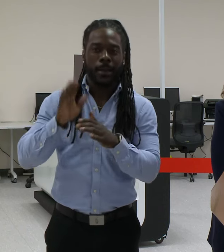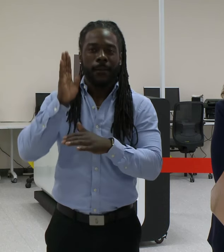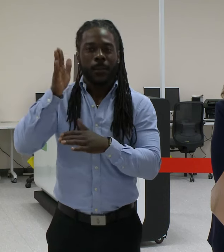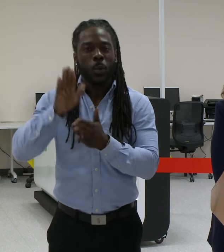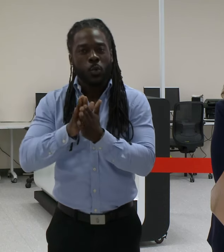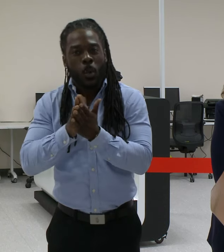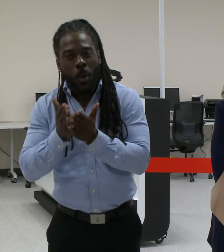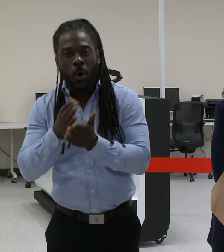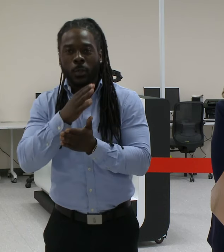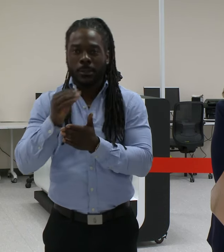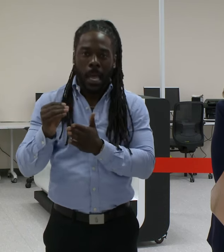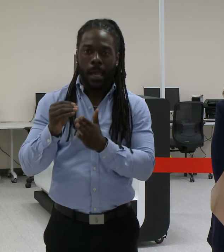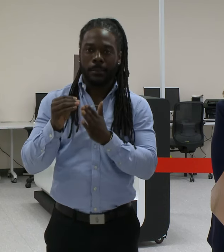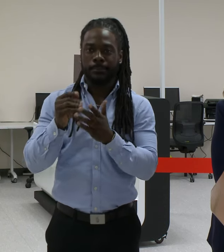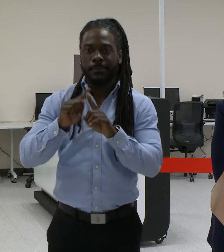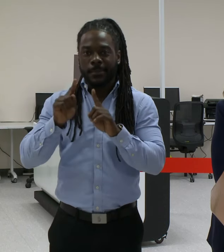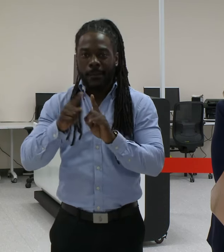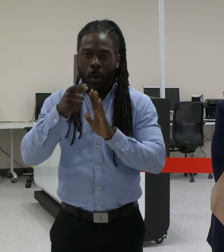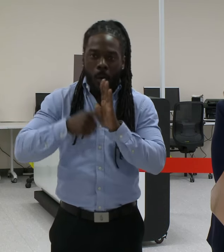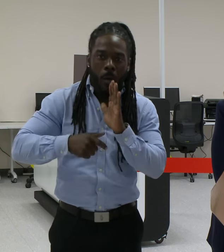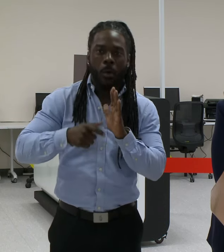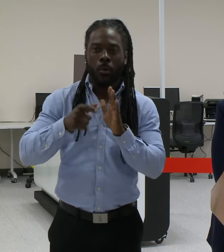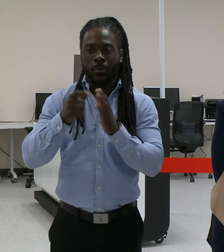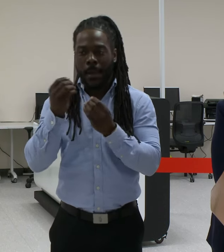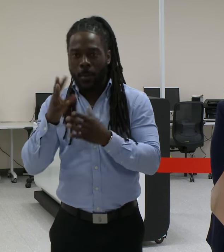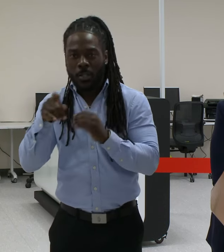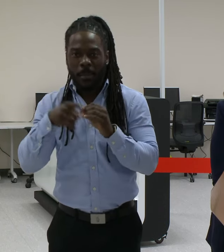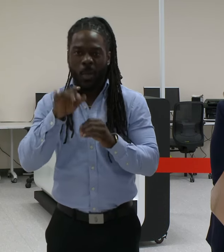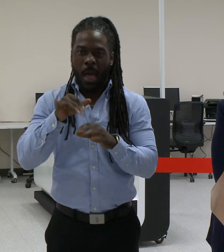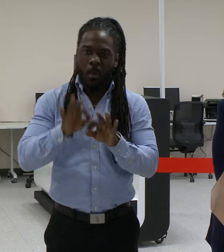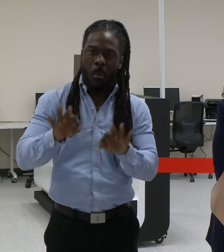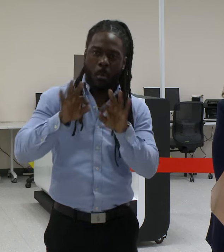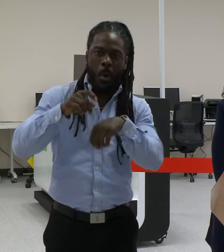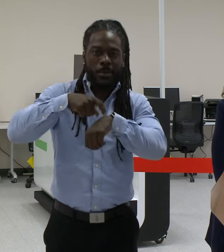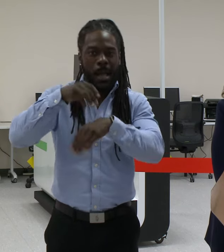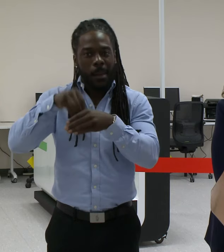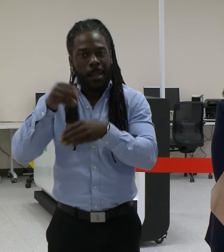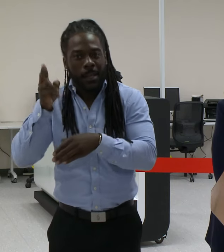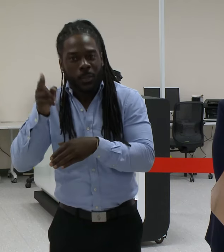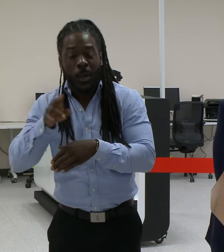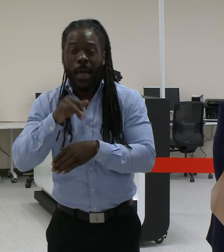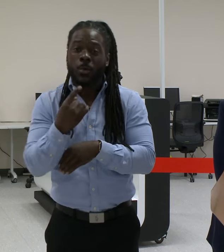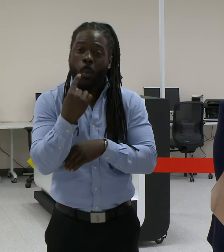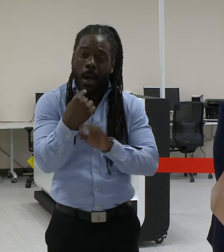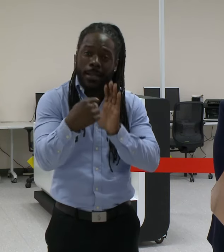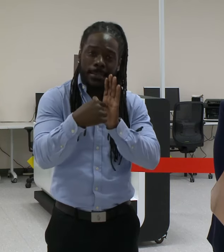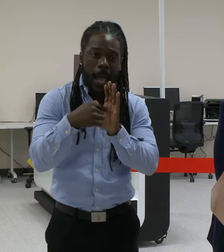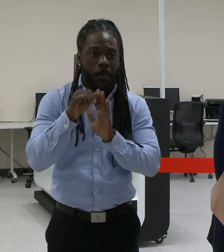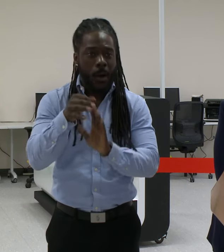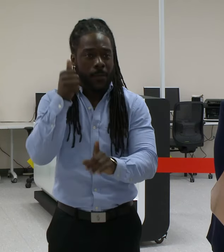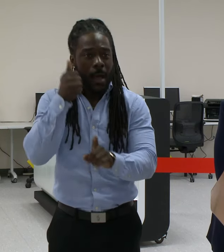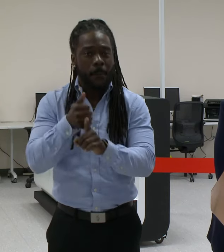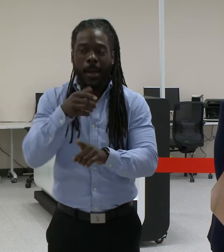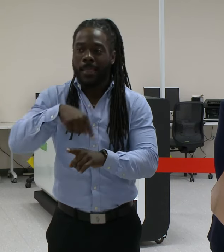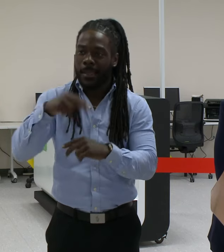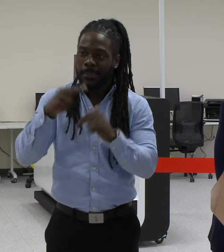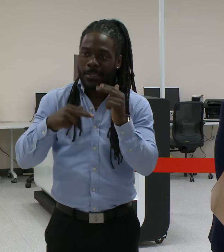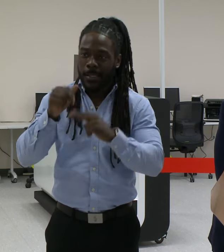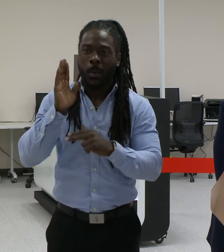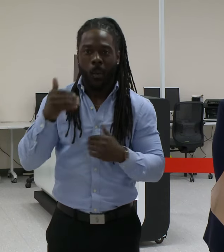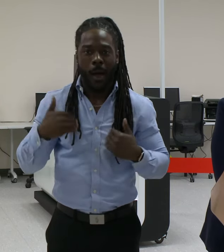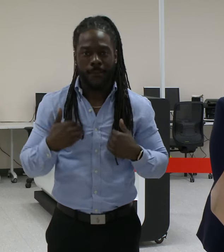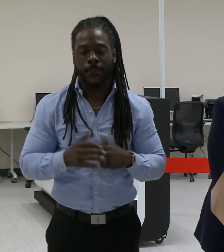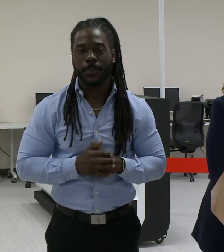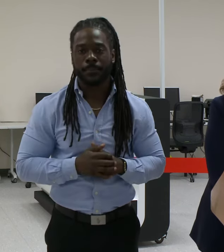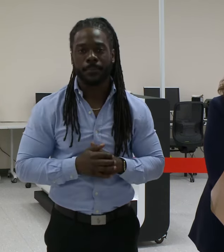and chronologies about that important era of American history. That's just one example of the impact this facility is going to